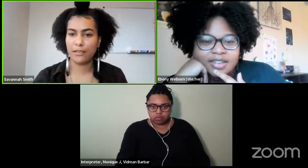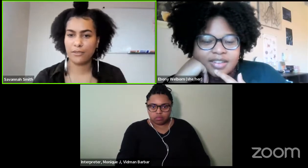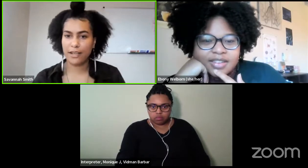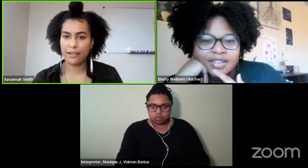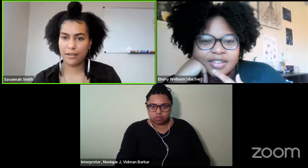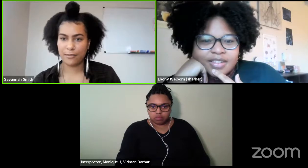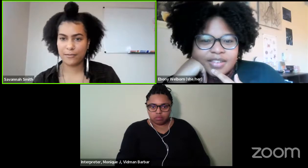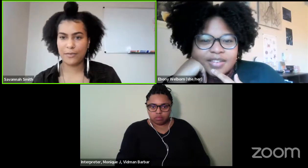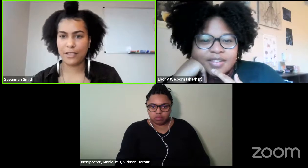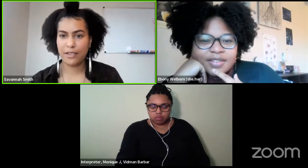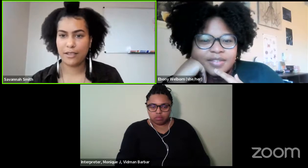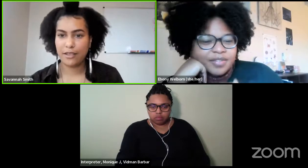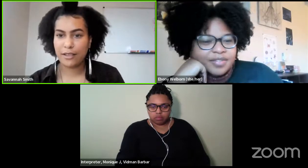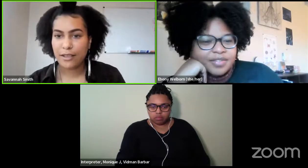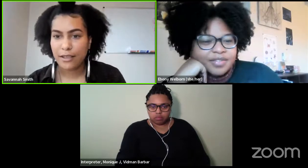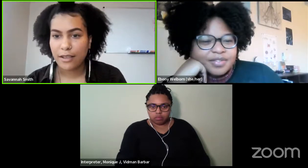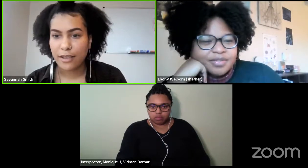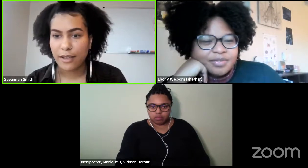Ooh, I love that.